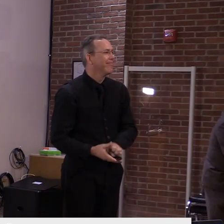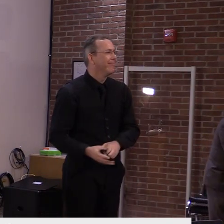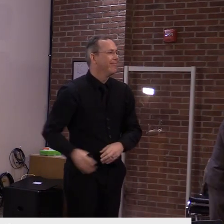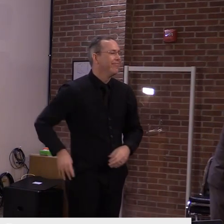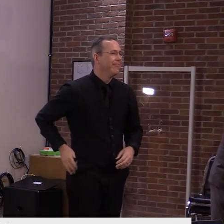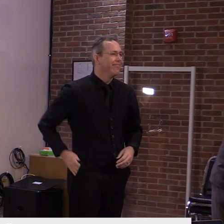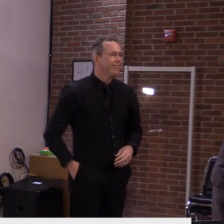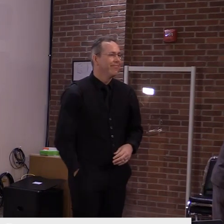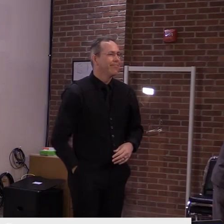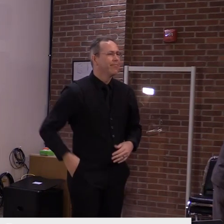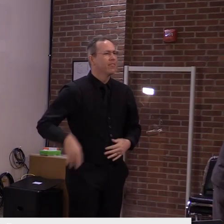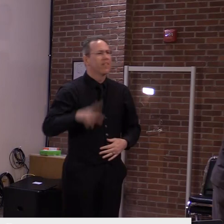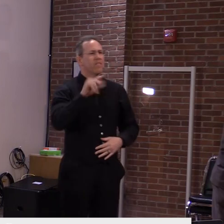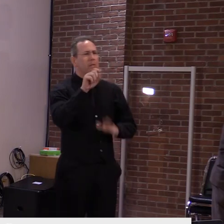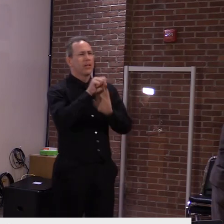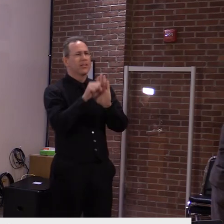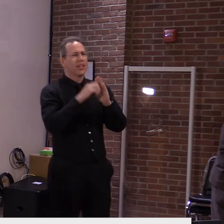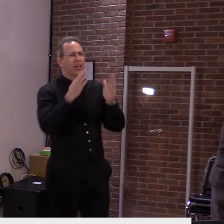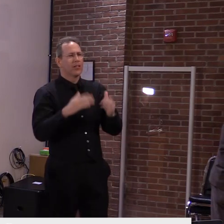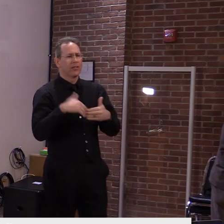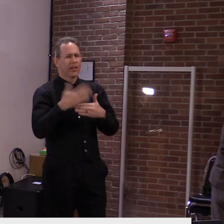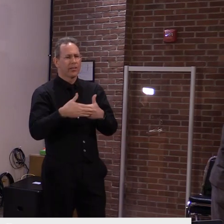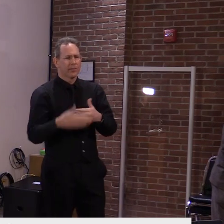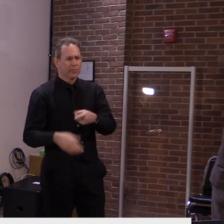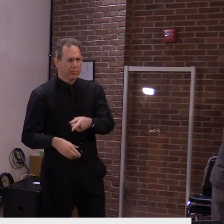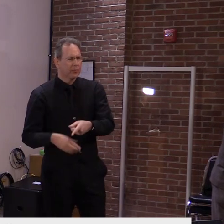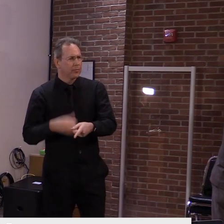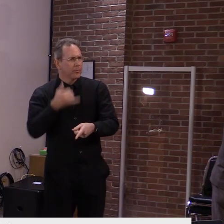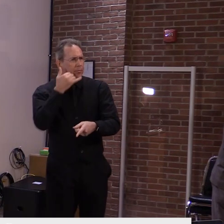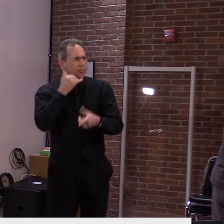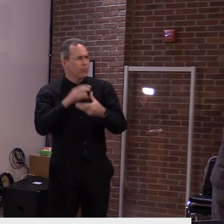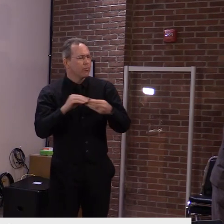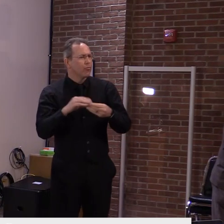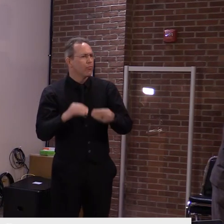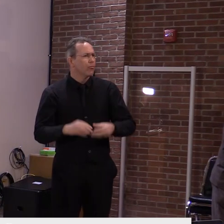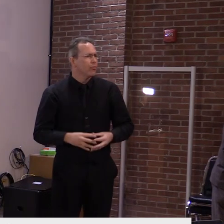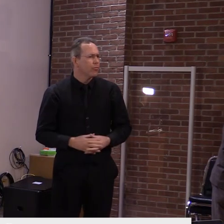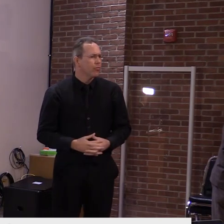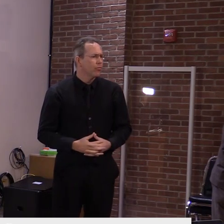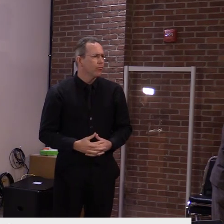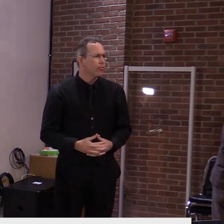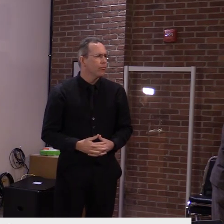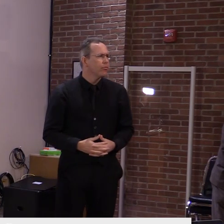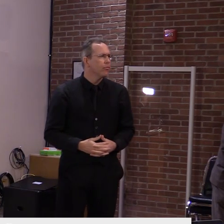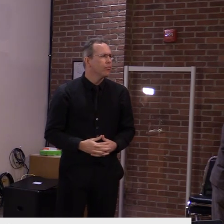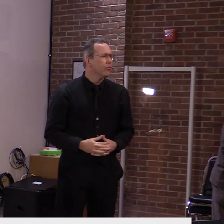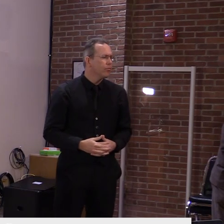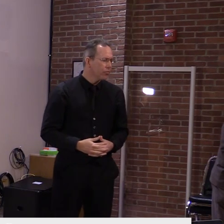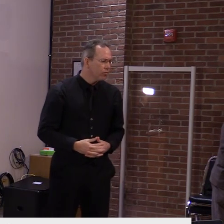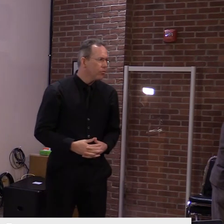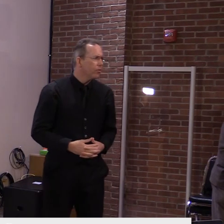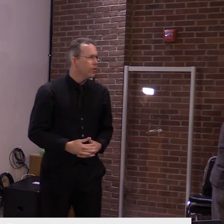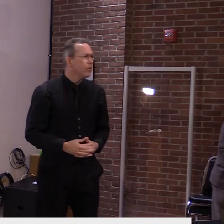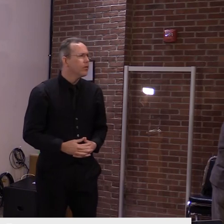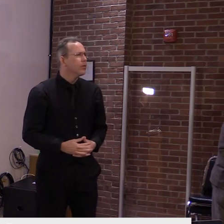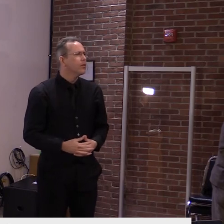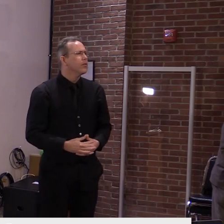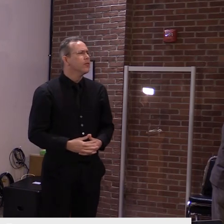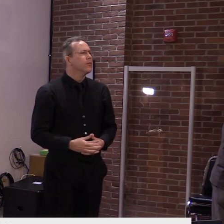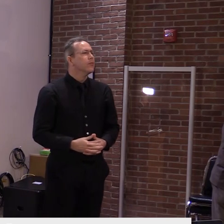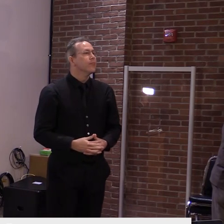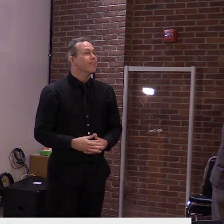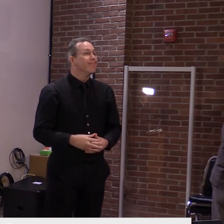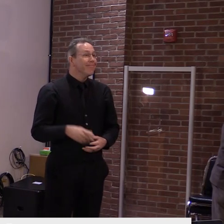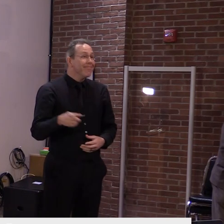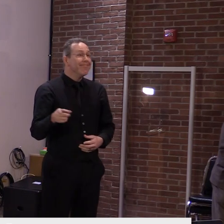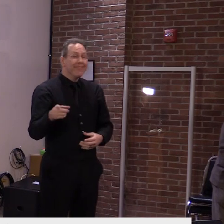Governor, earlier you were asked how the state of Vermont will spend another $400 million from the federal government.